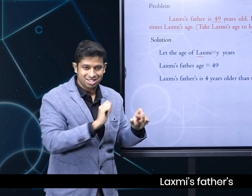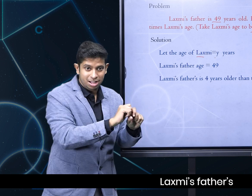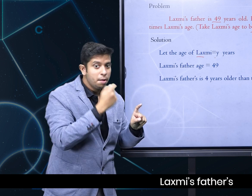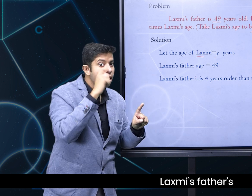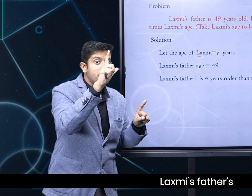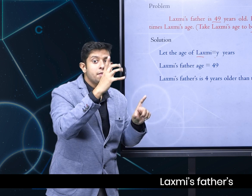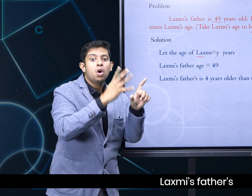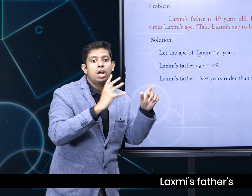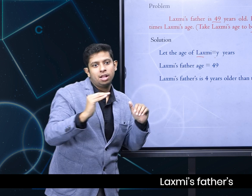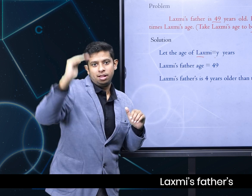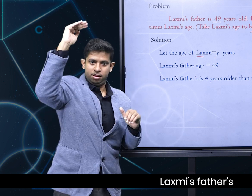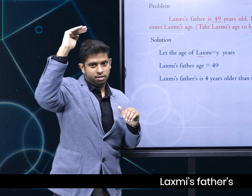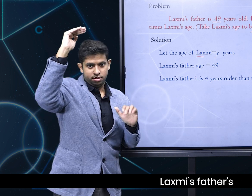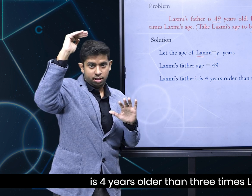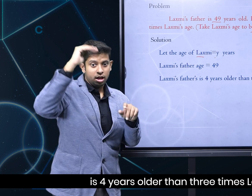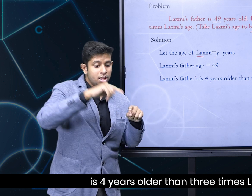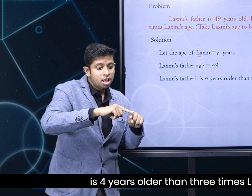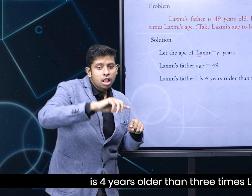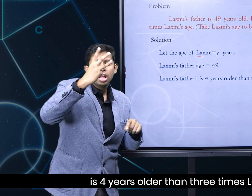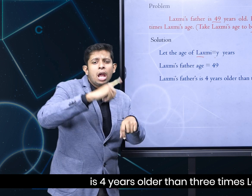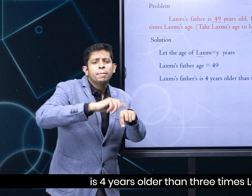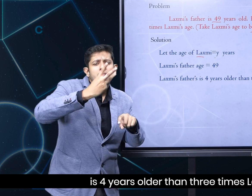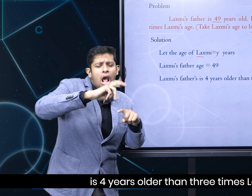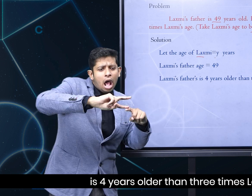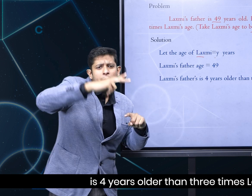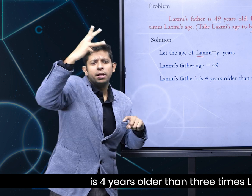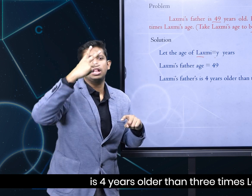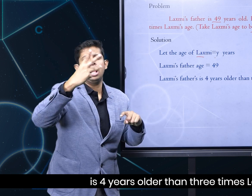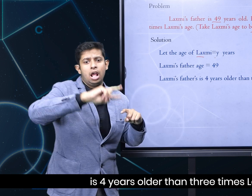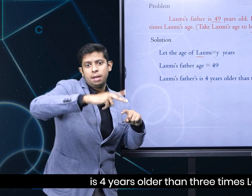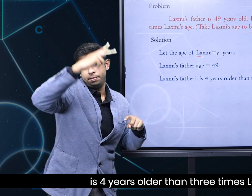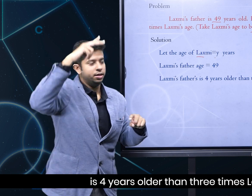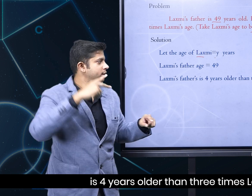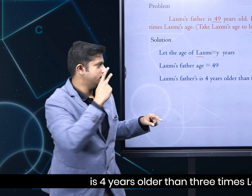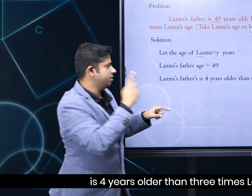Lakshmi's father's age is 4 years older than 3 times Lakshmi's age.